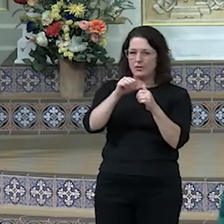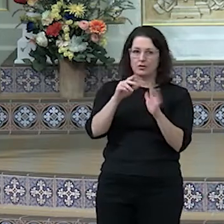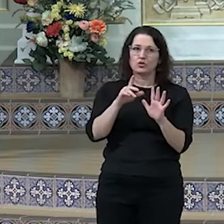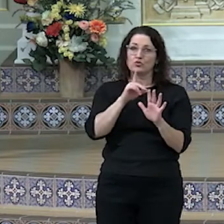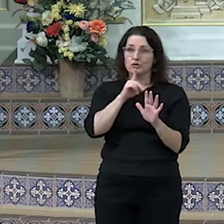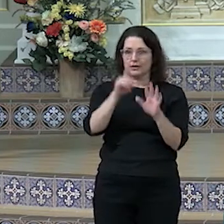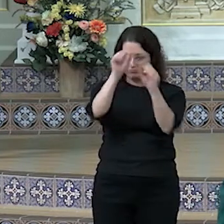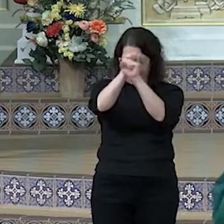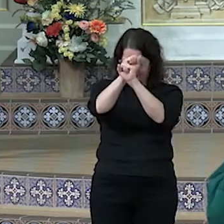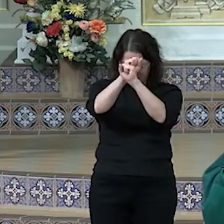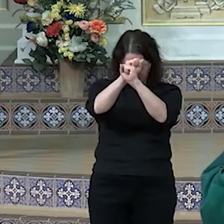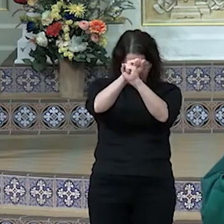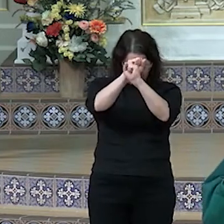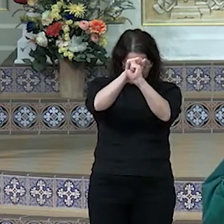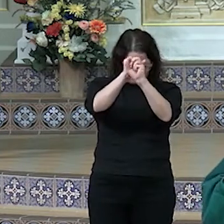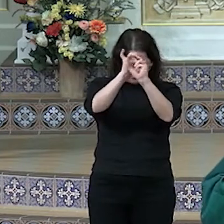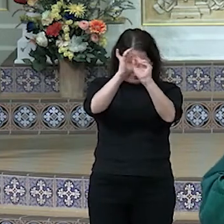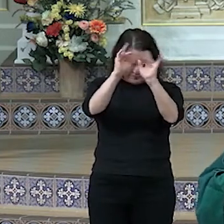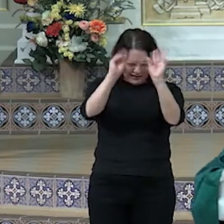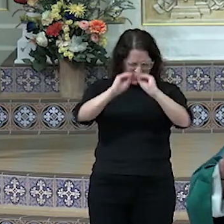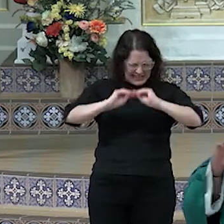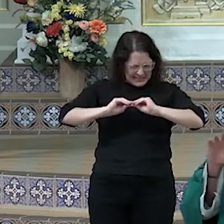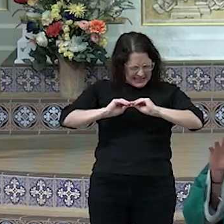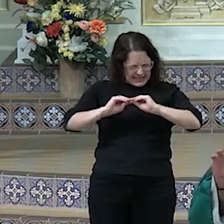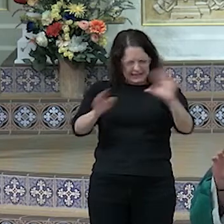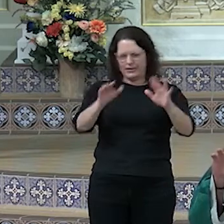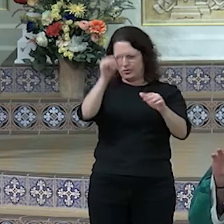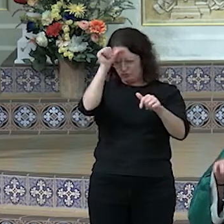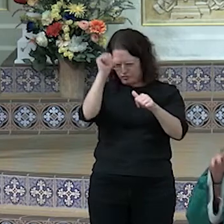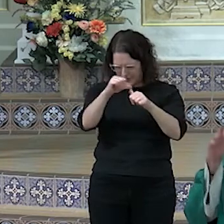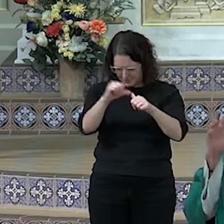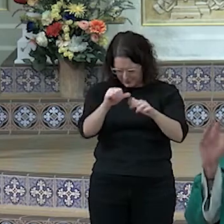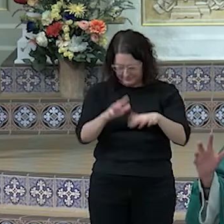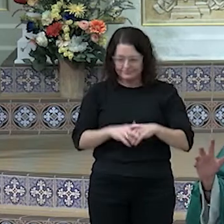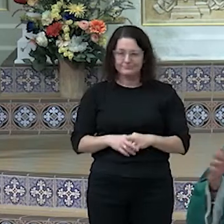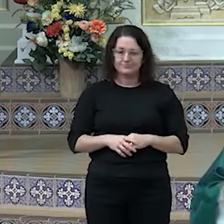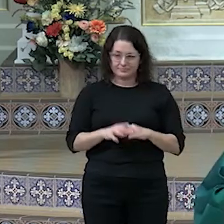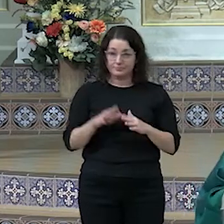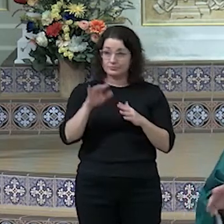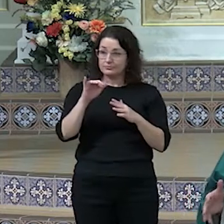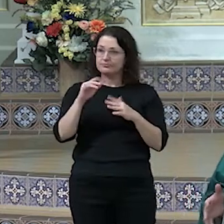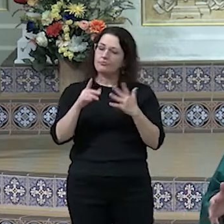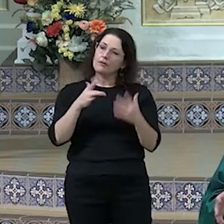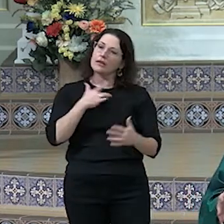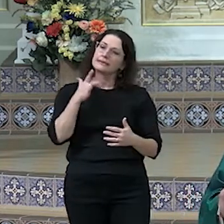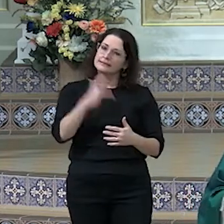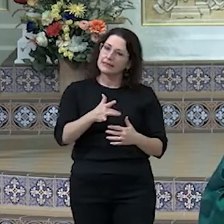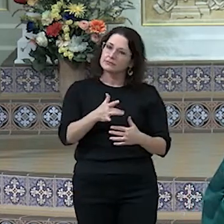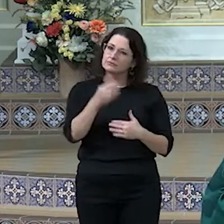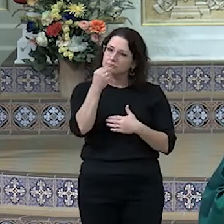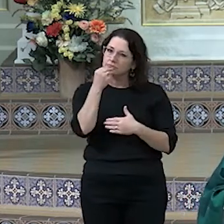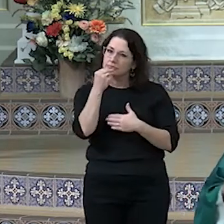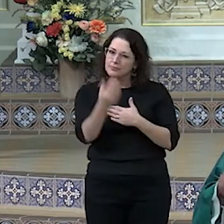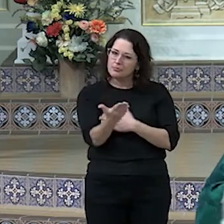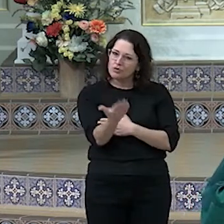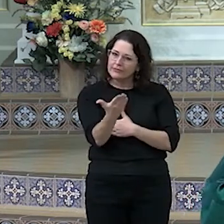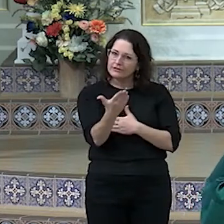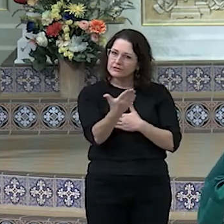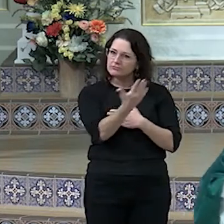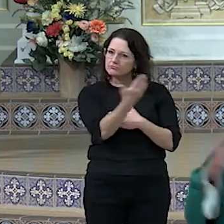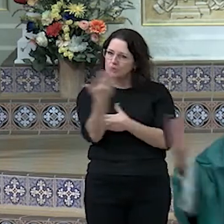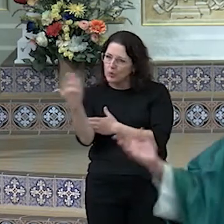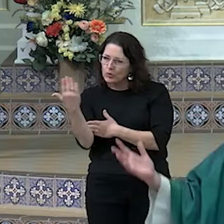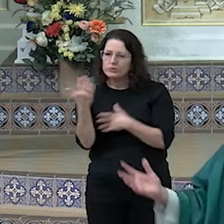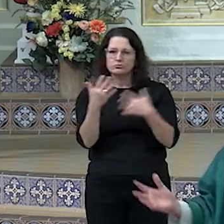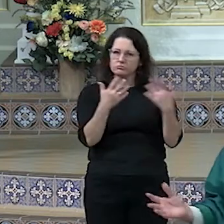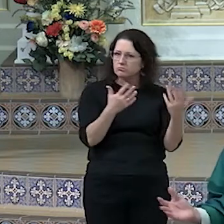those last 2 years, we typically had breakfast together every morning before school or before